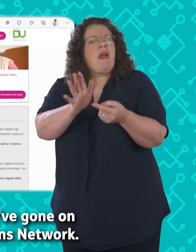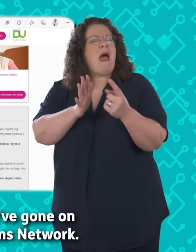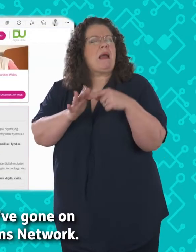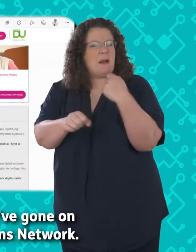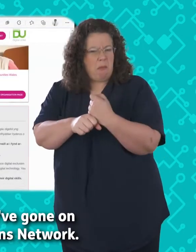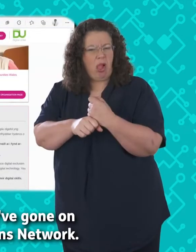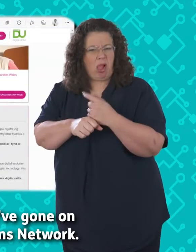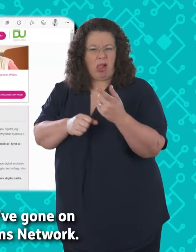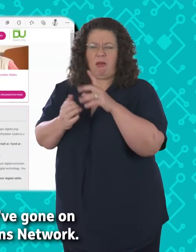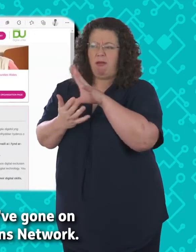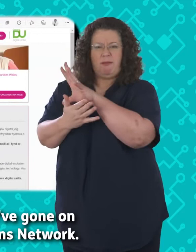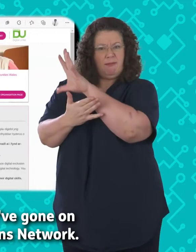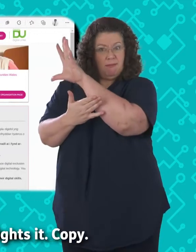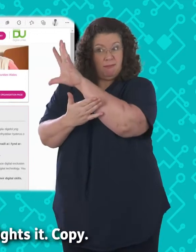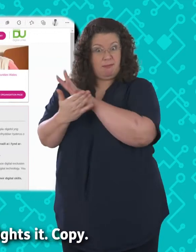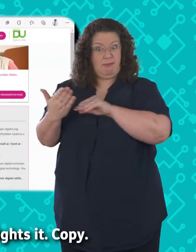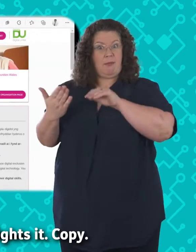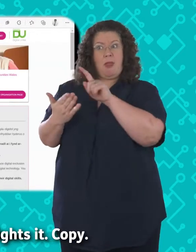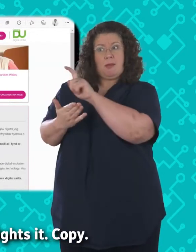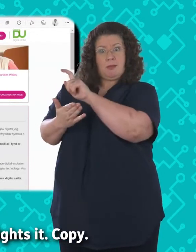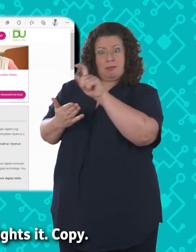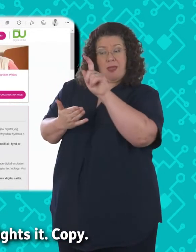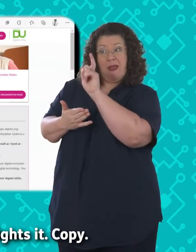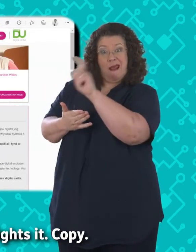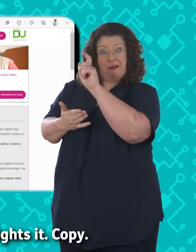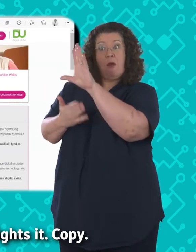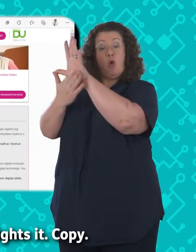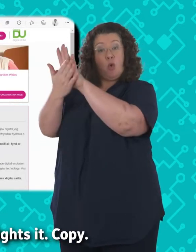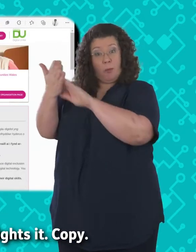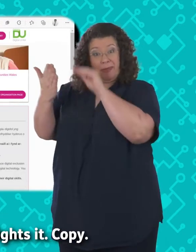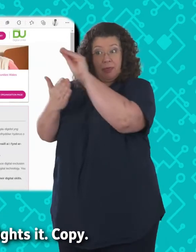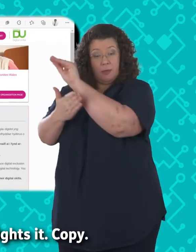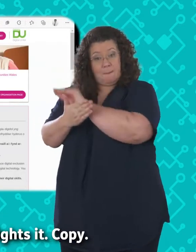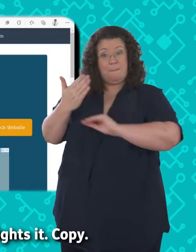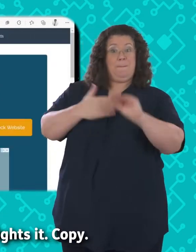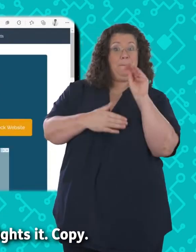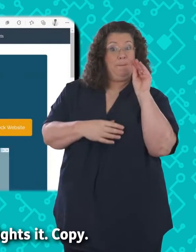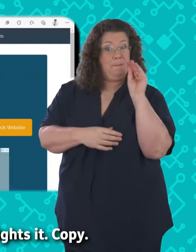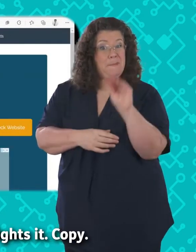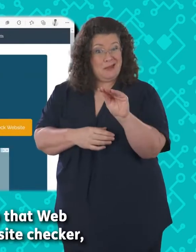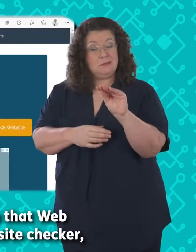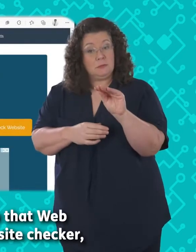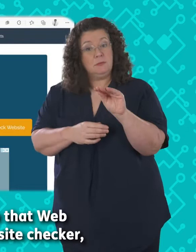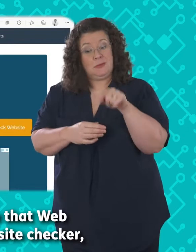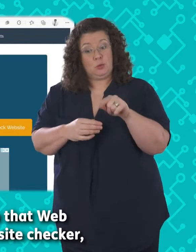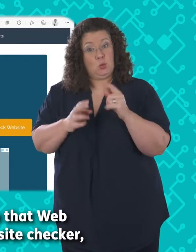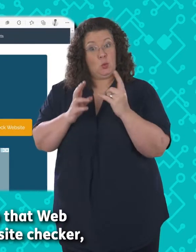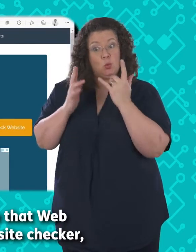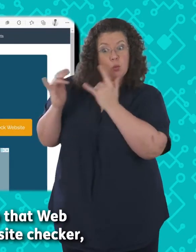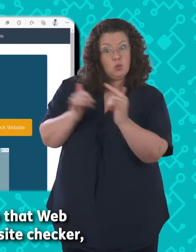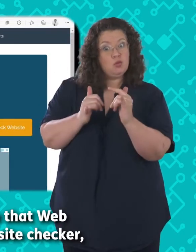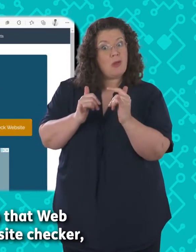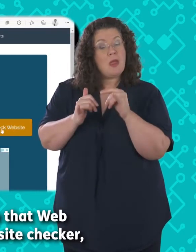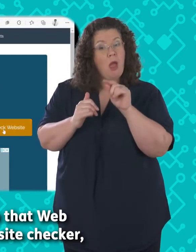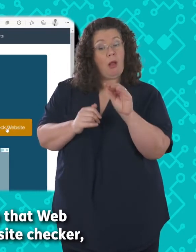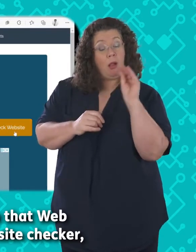that I've gone on, Digital Champions Network. I'm going to highlight it, copy, and then paste that